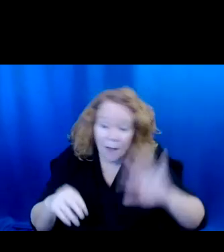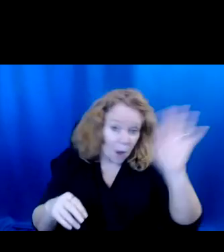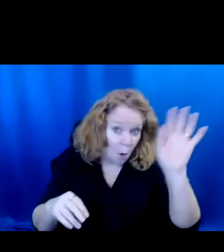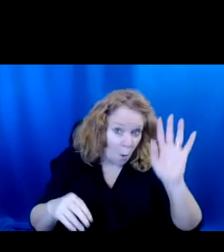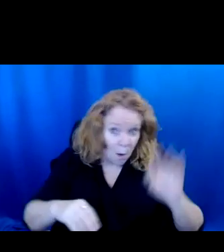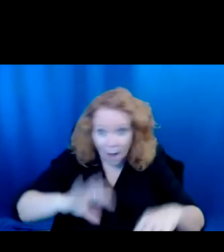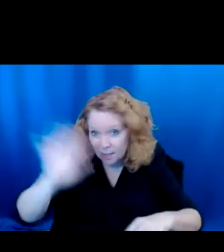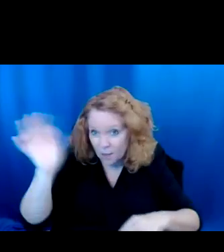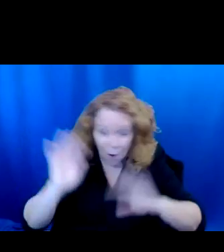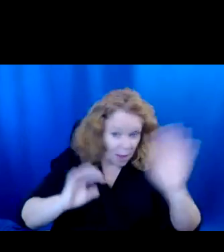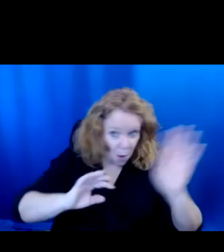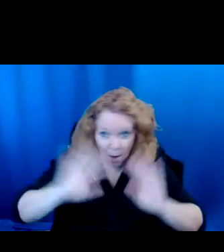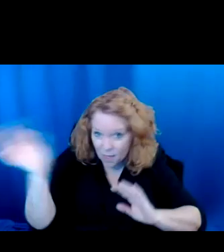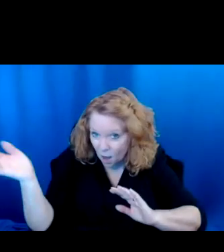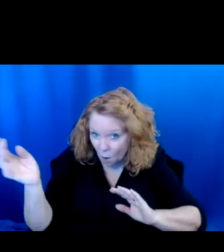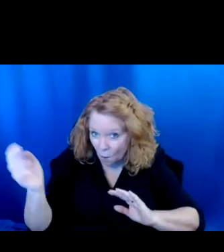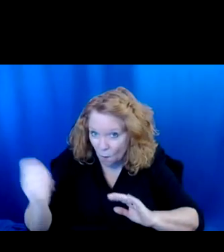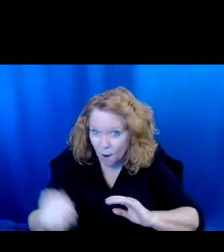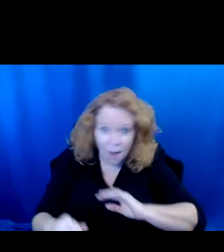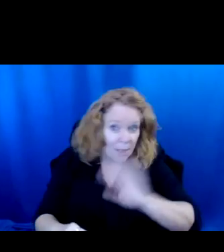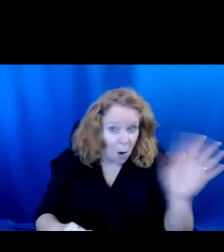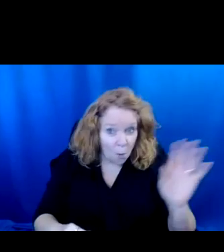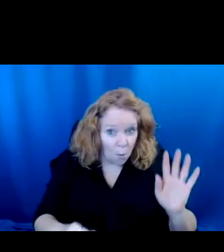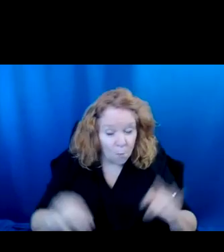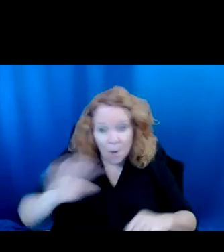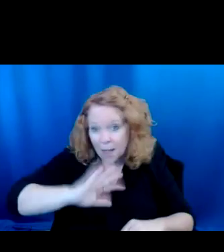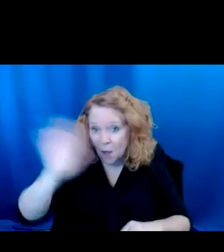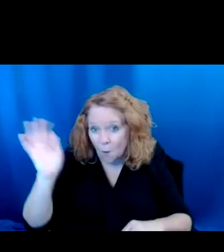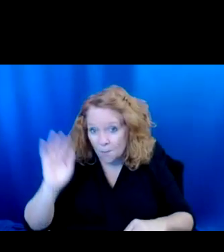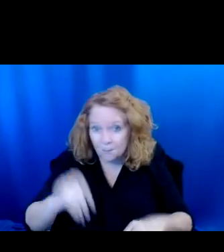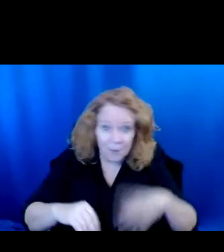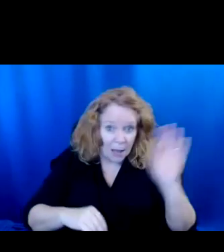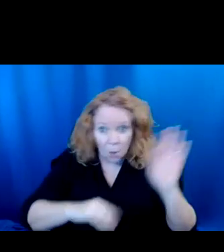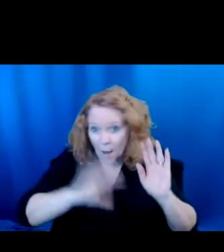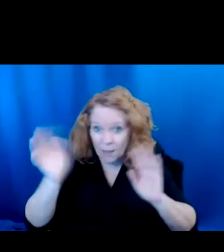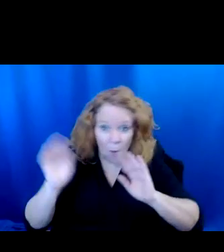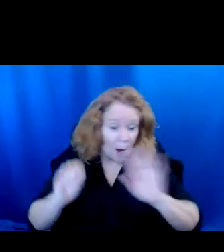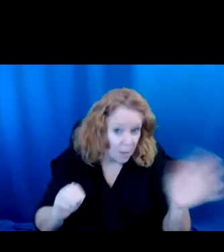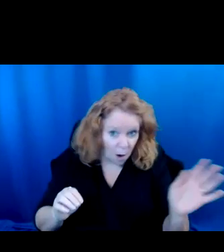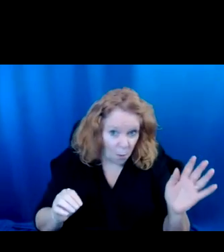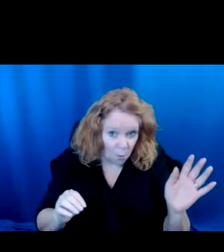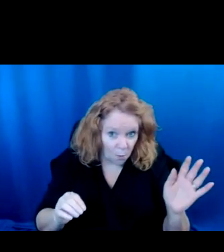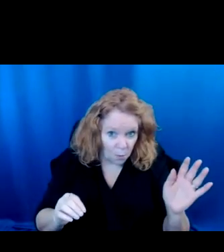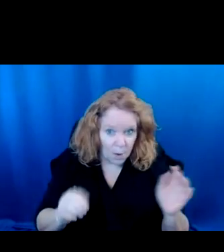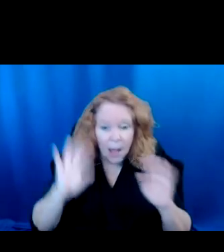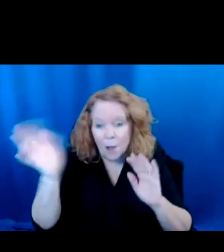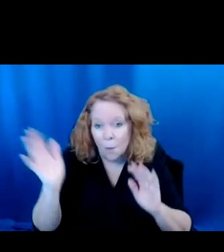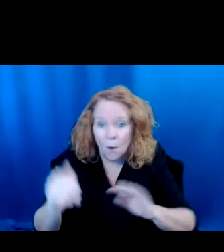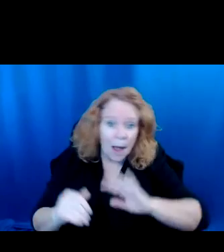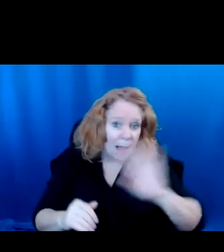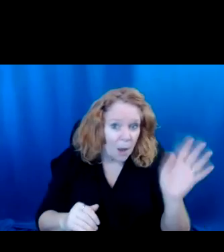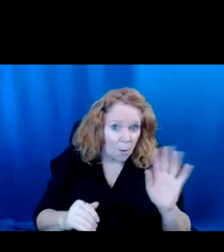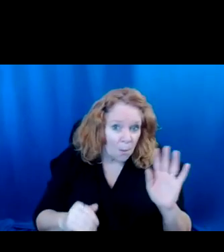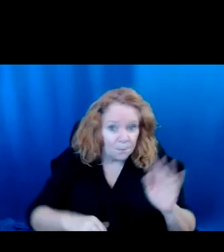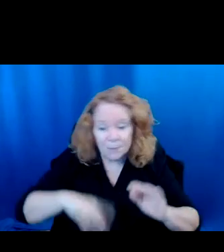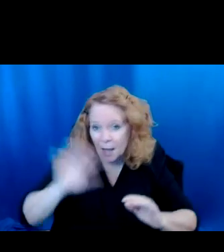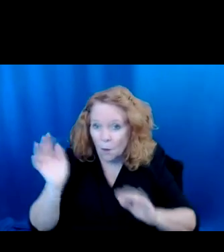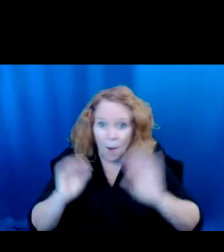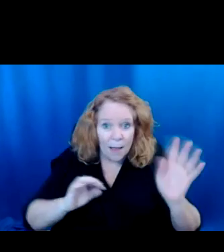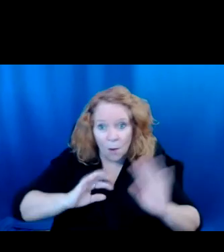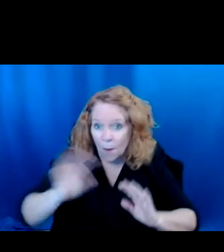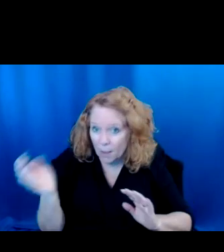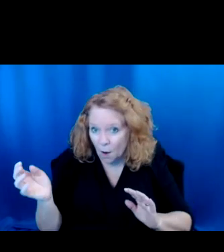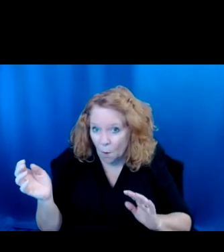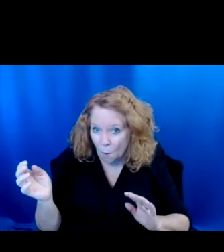hello, hello, hello, hello. Hello, hello, hello, hello, hello. Hello, hello, hello,